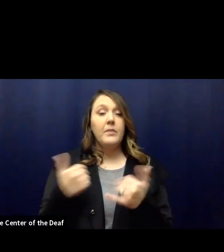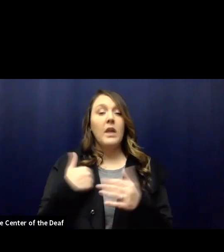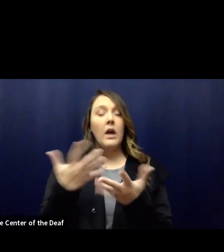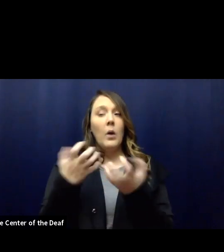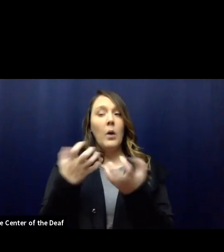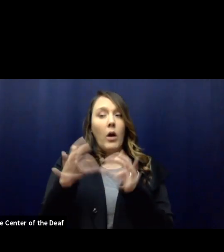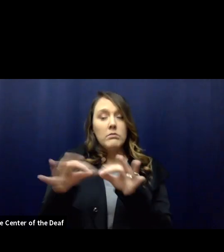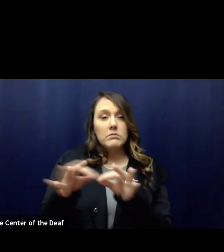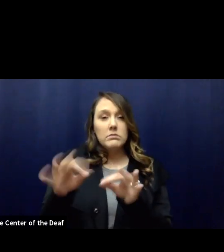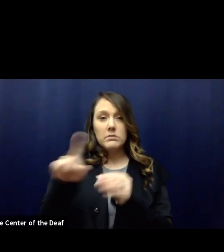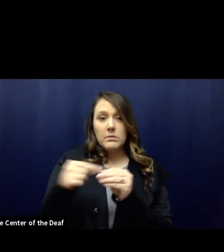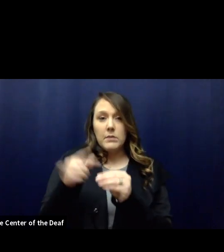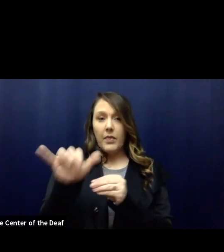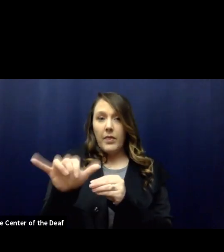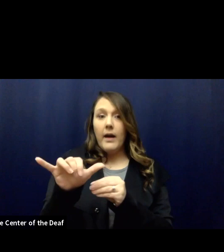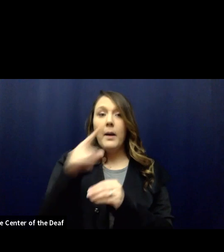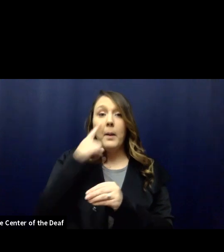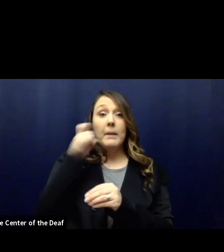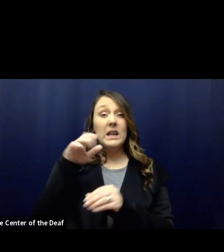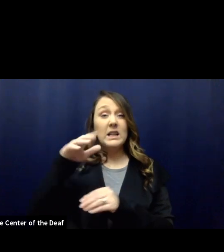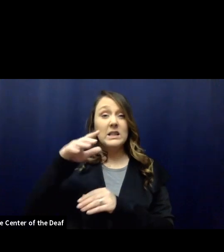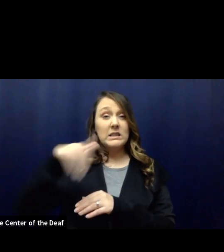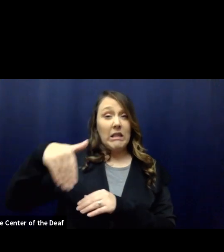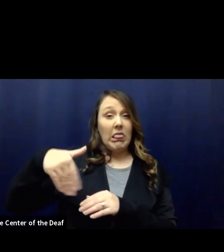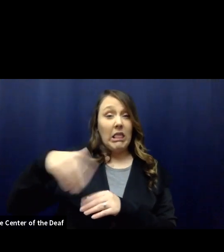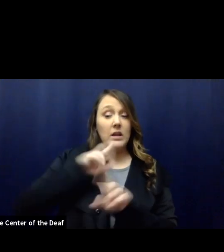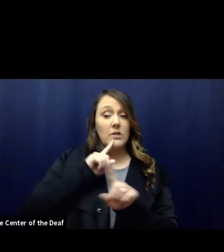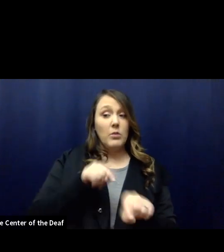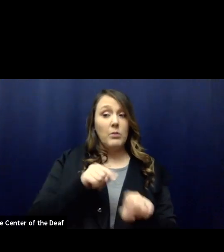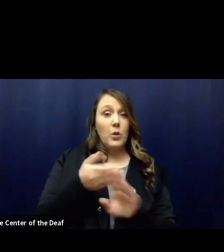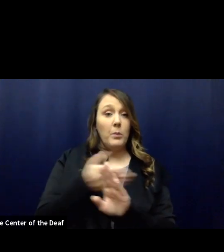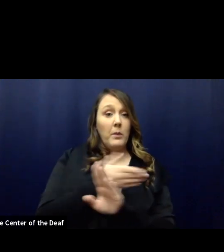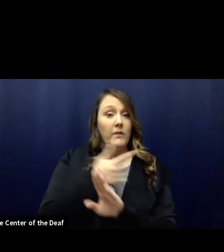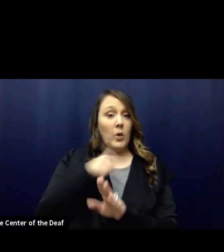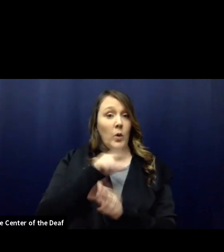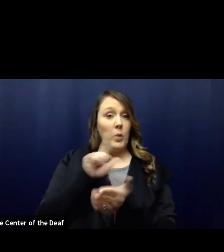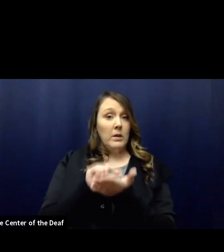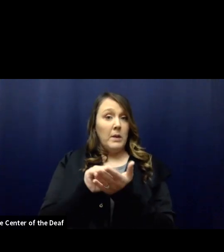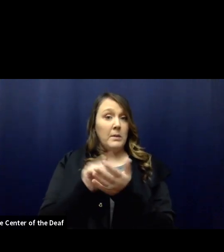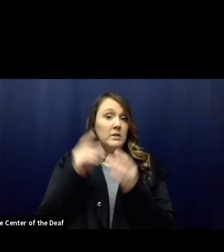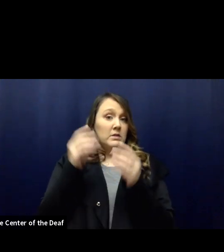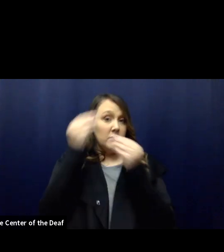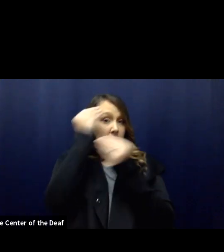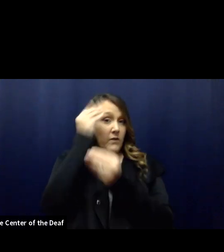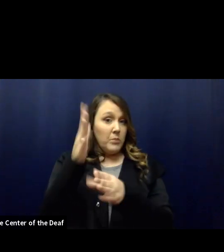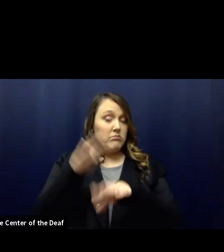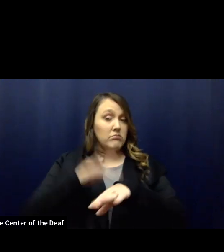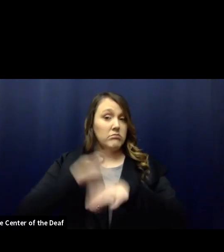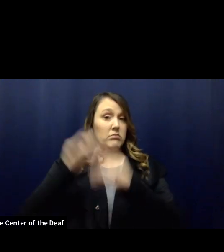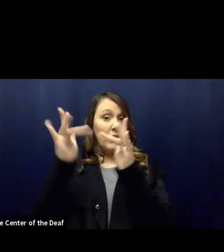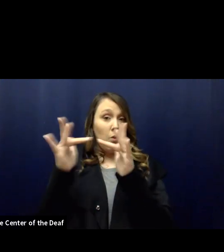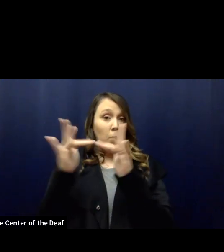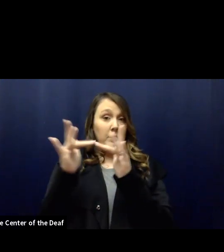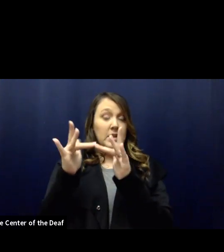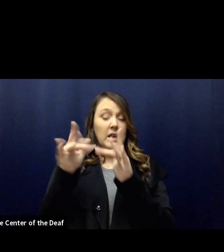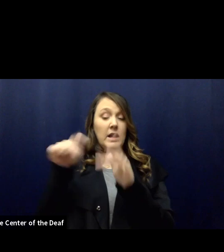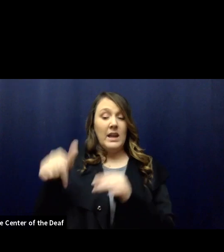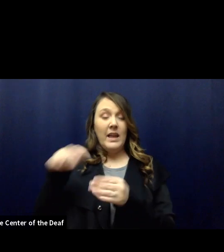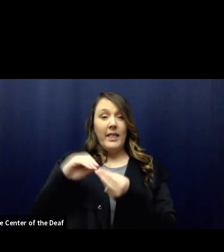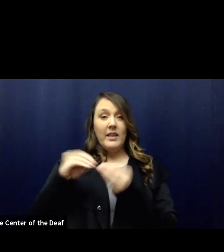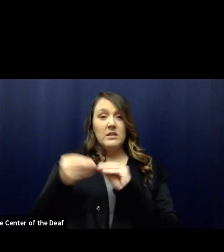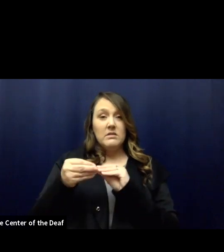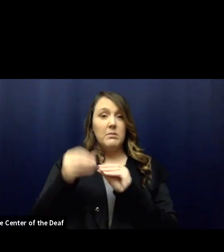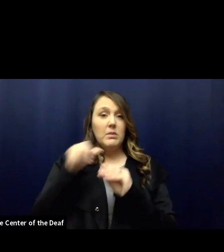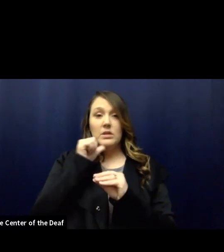that. Due to a late report of data shortly before we publish information on our website, this updated number is